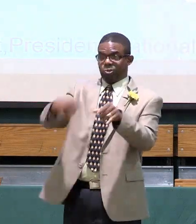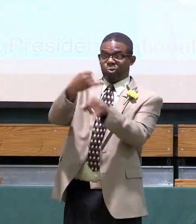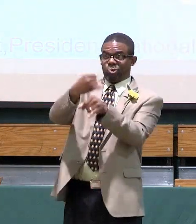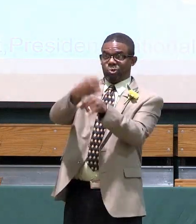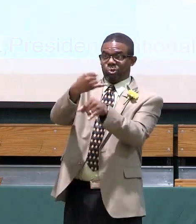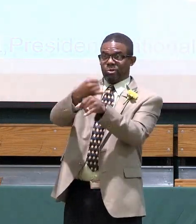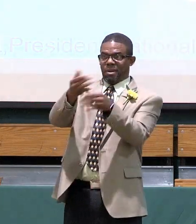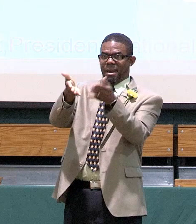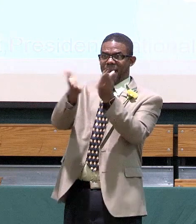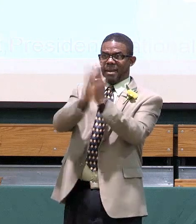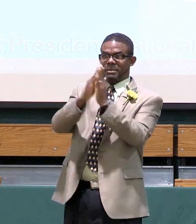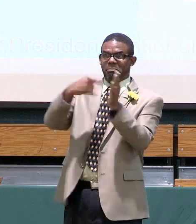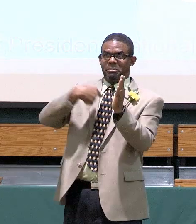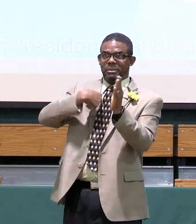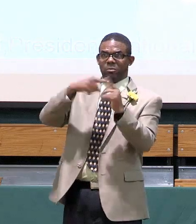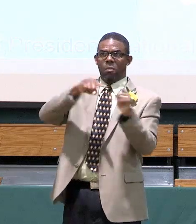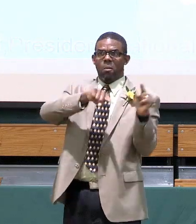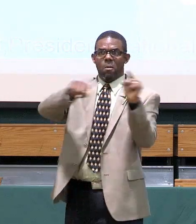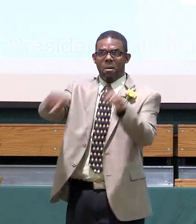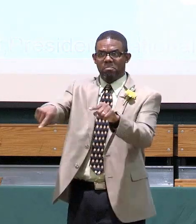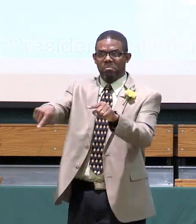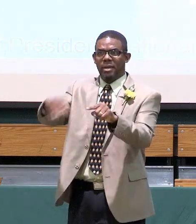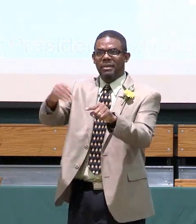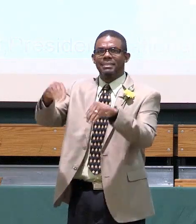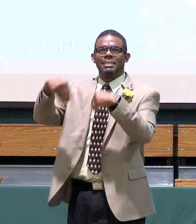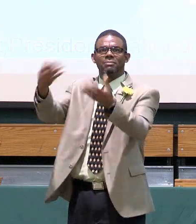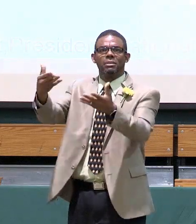One person from this school invited me to come.